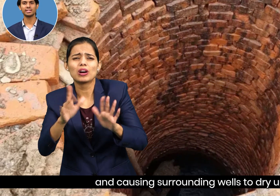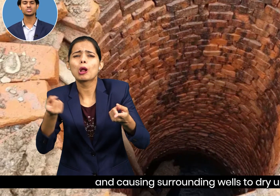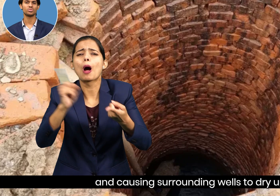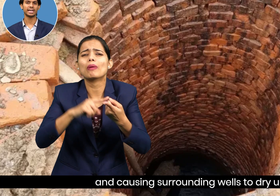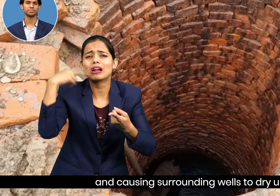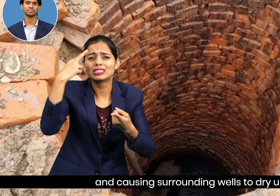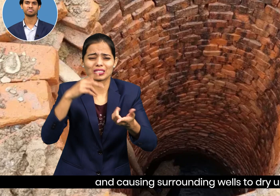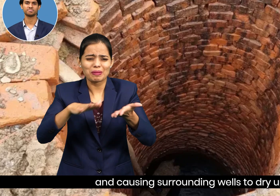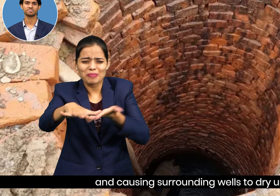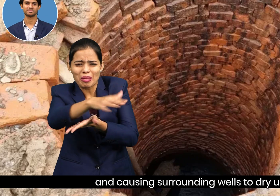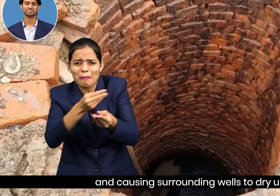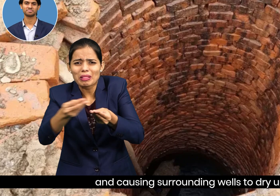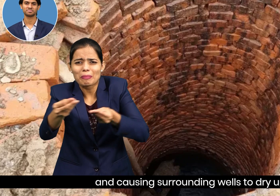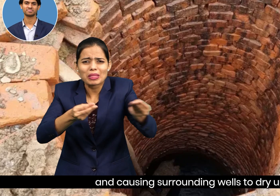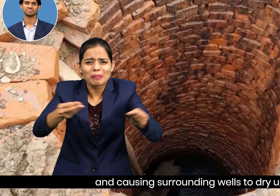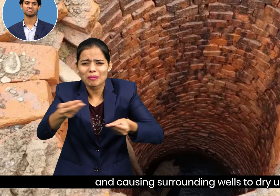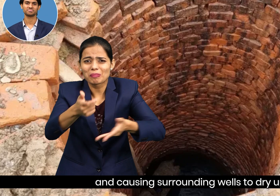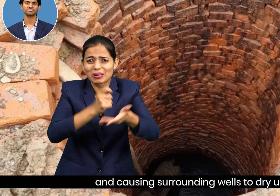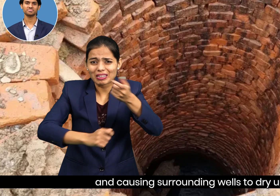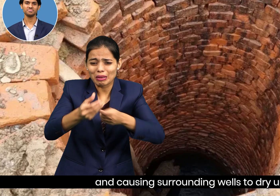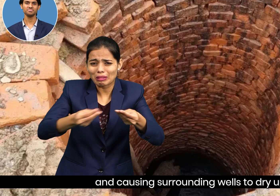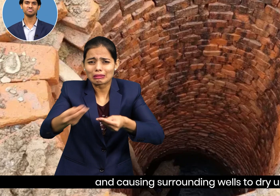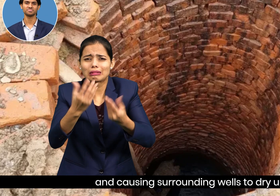surrounding wells to dry up.